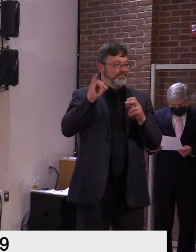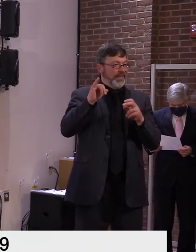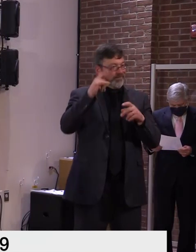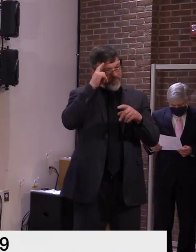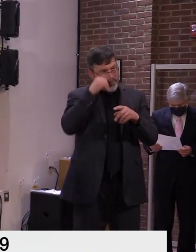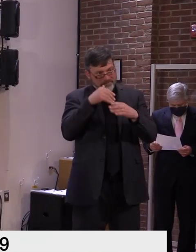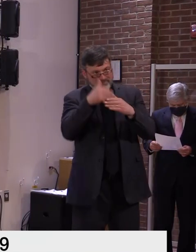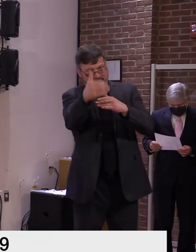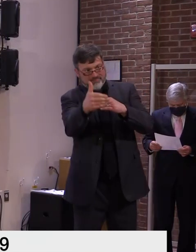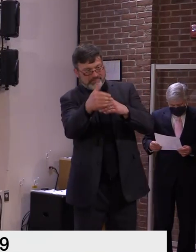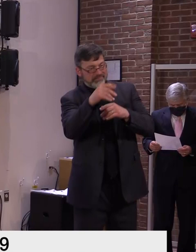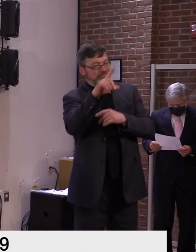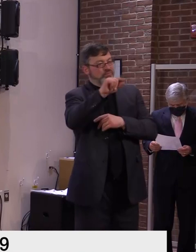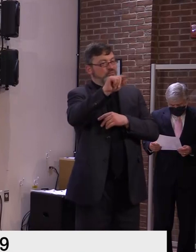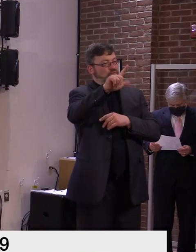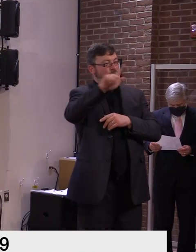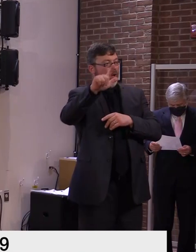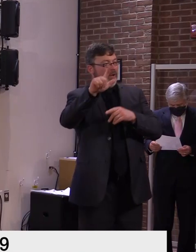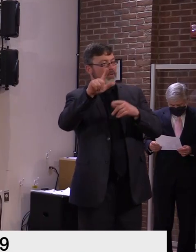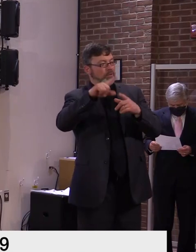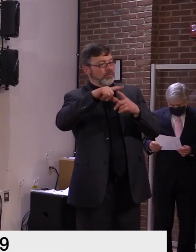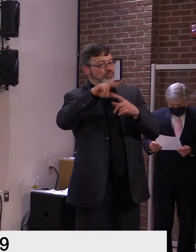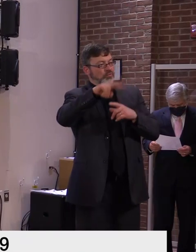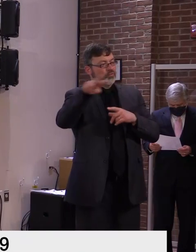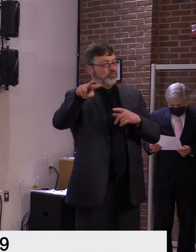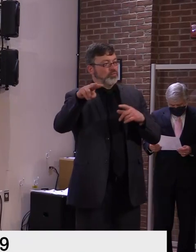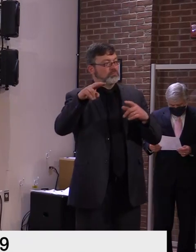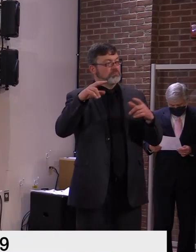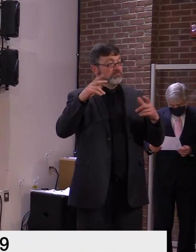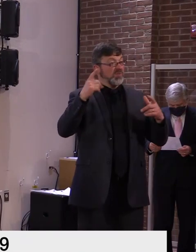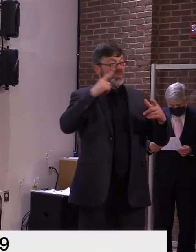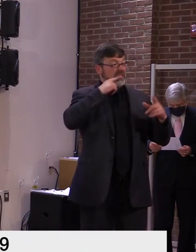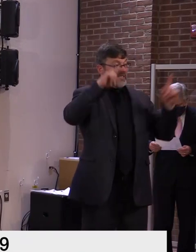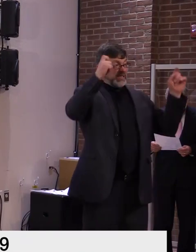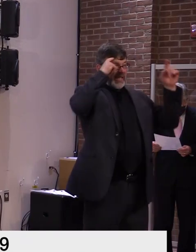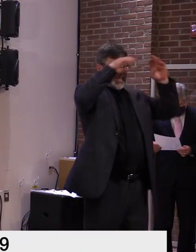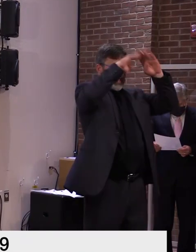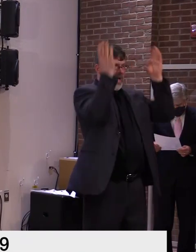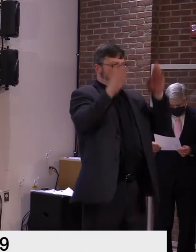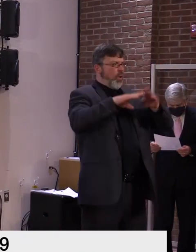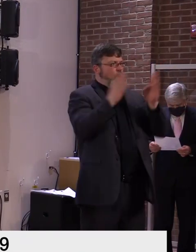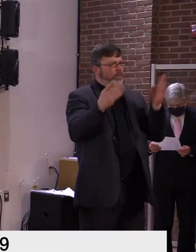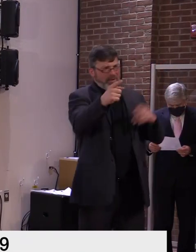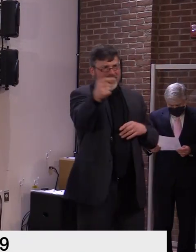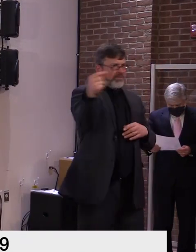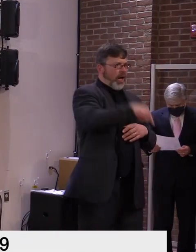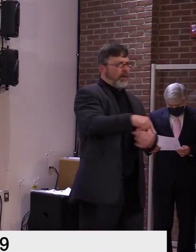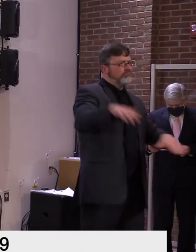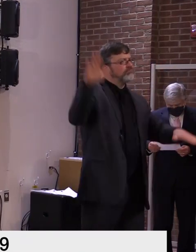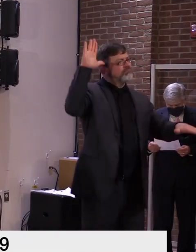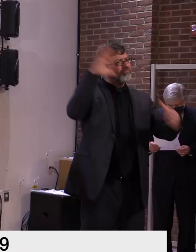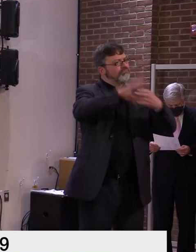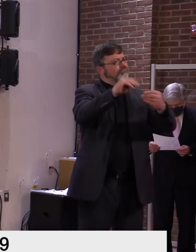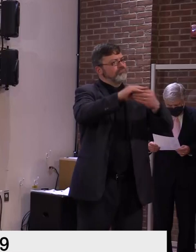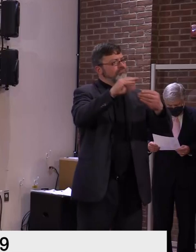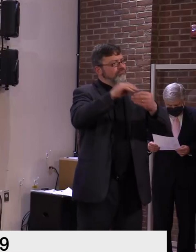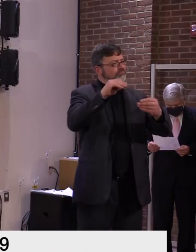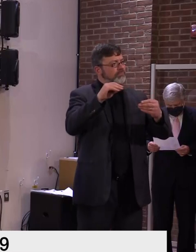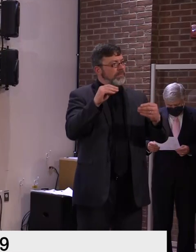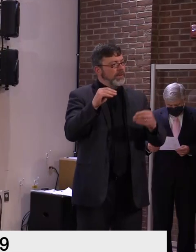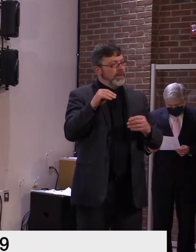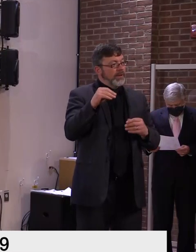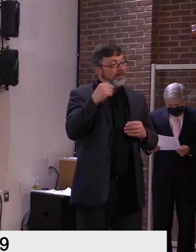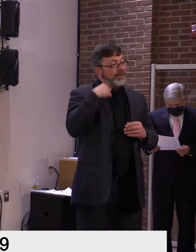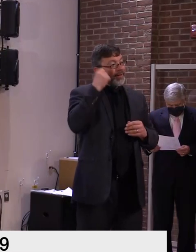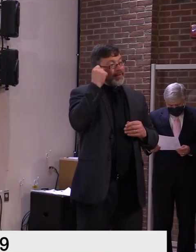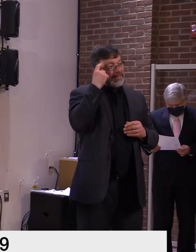State House is open and that people can come in and testify and understand what's happening in the legislative process. And